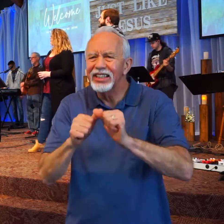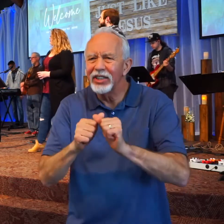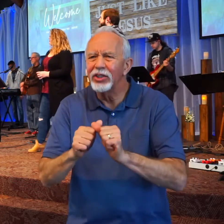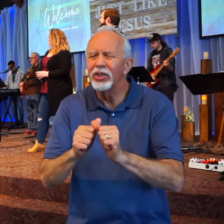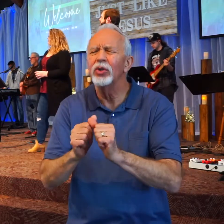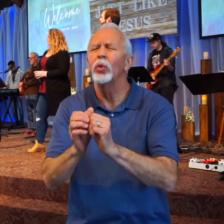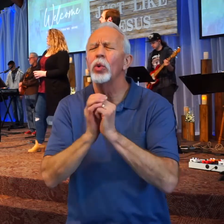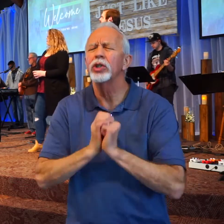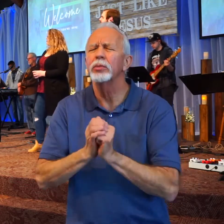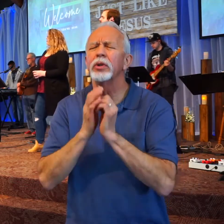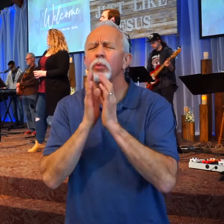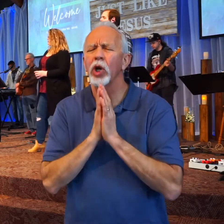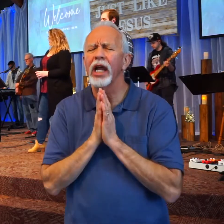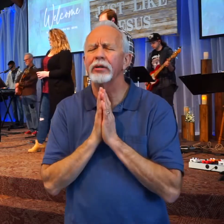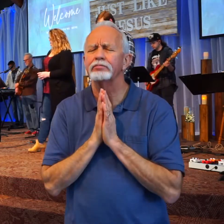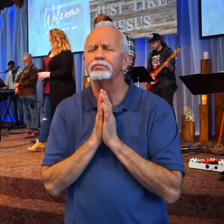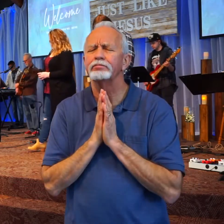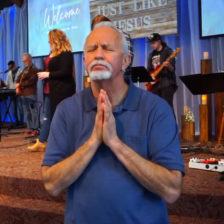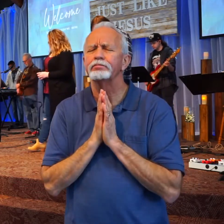bow together and pray together.